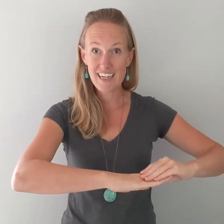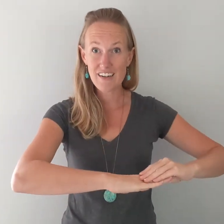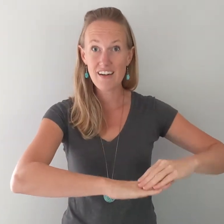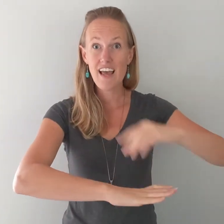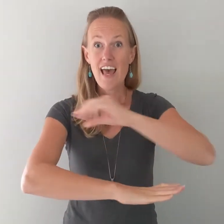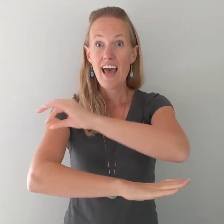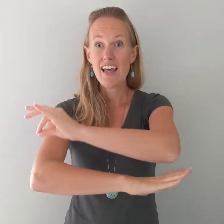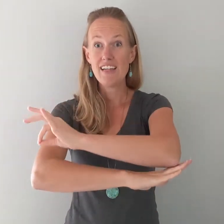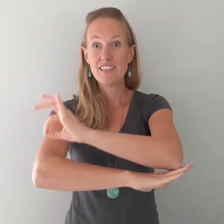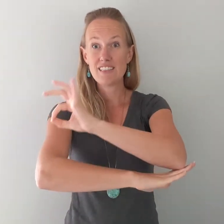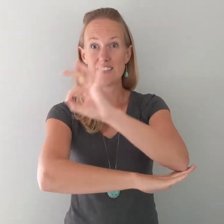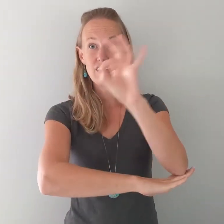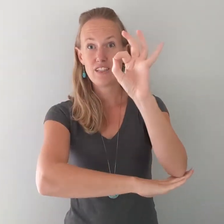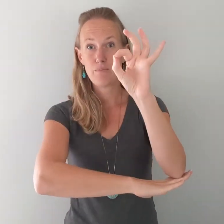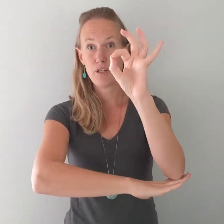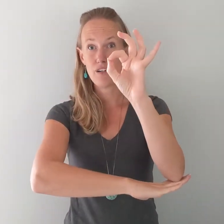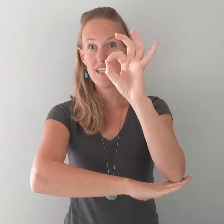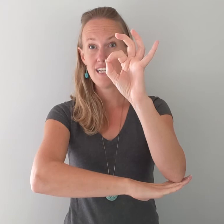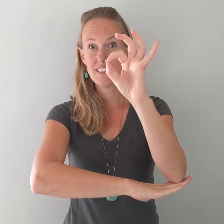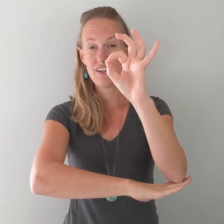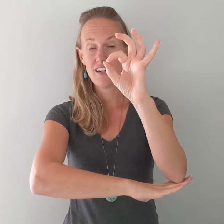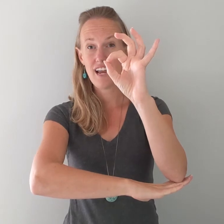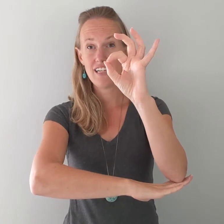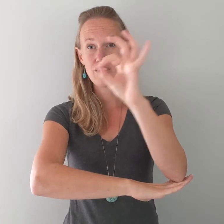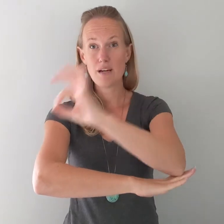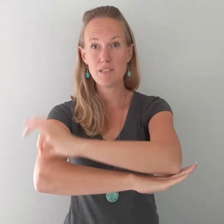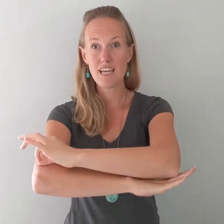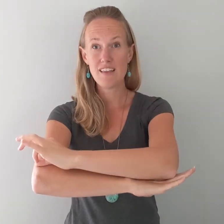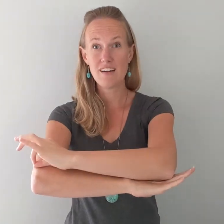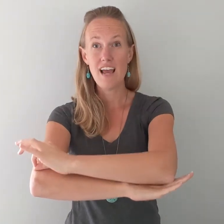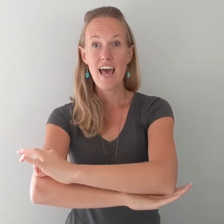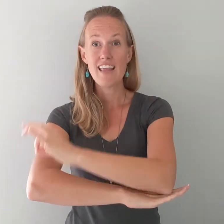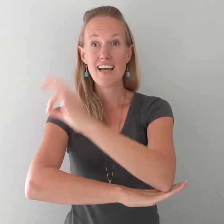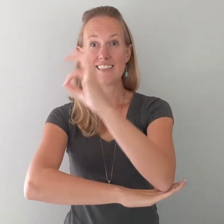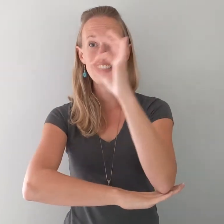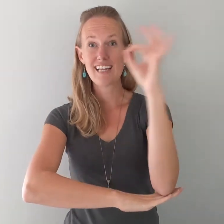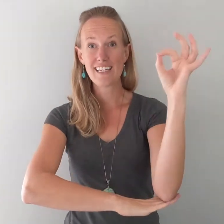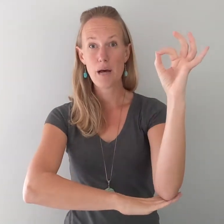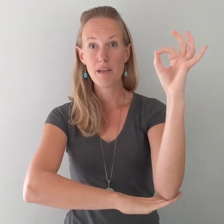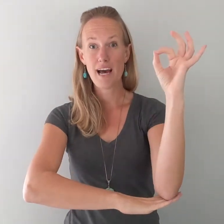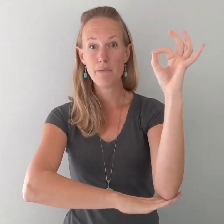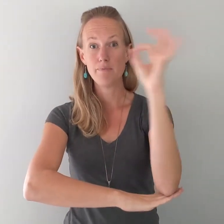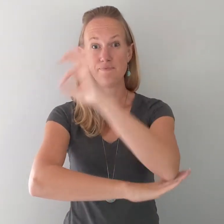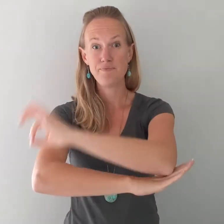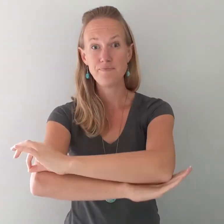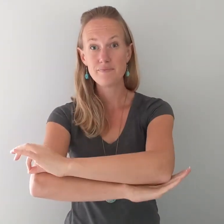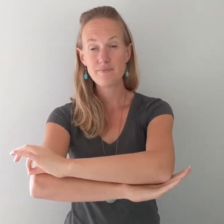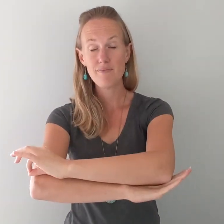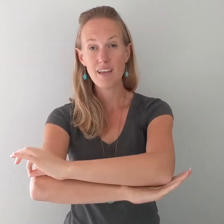here, and you're gonna put your index finger and your thumb together, and that's the sun coming up.